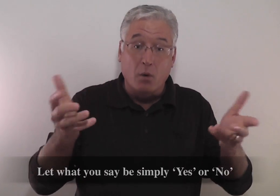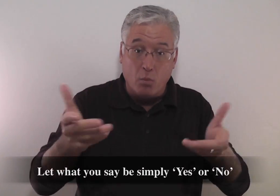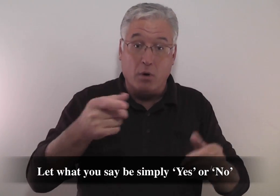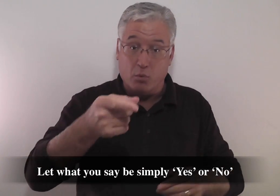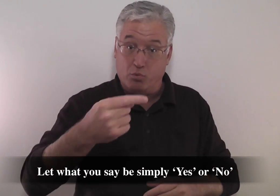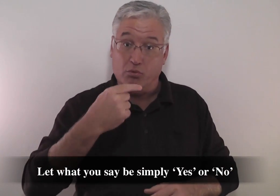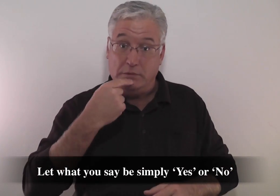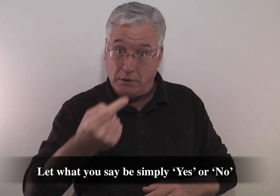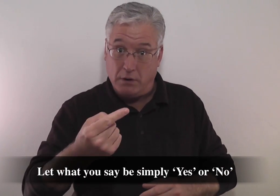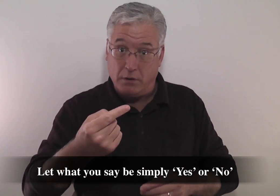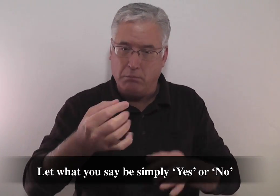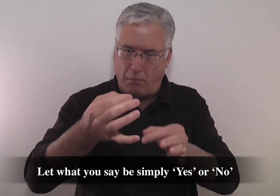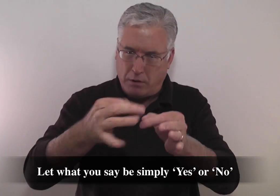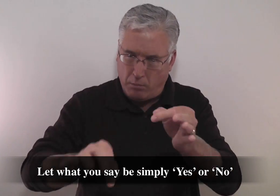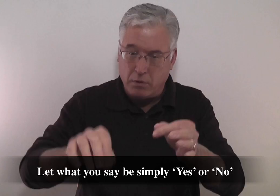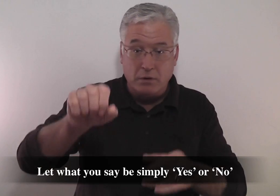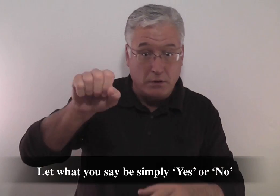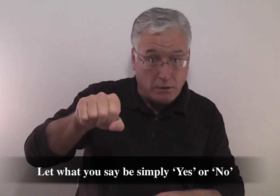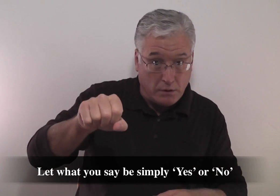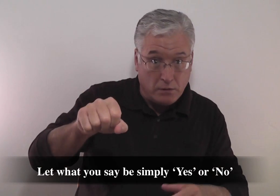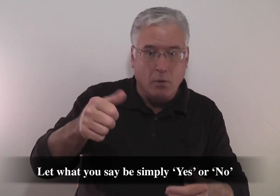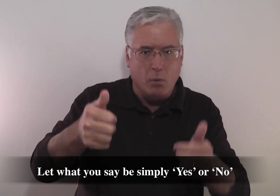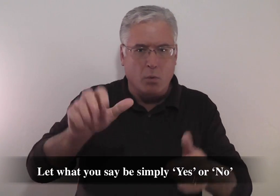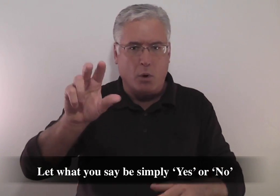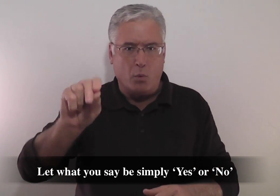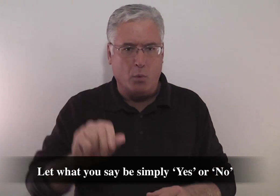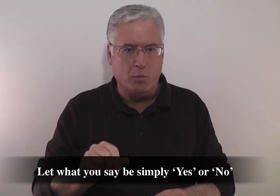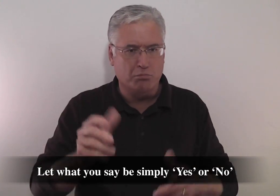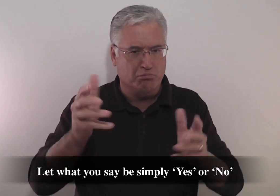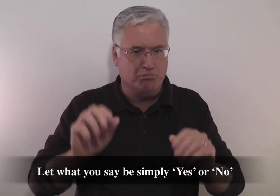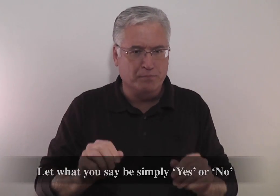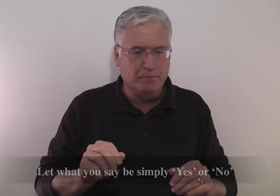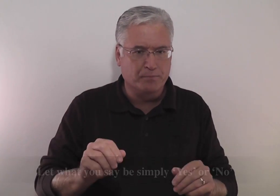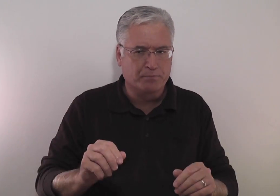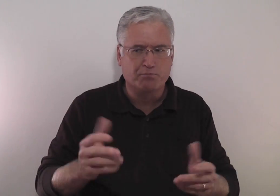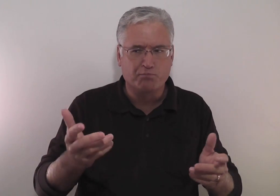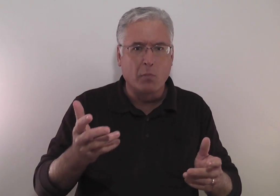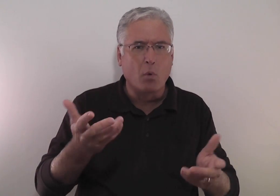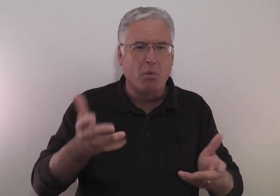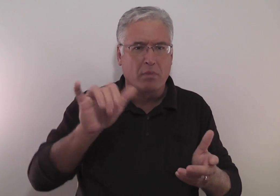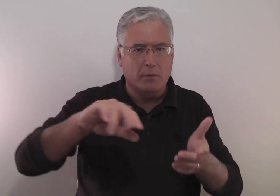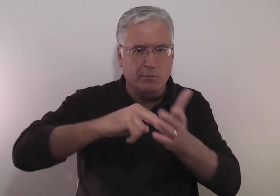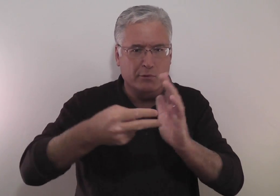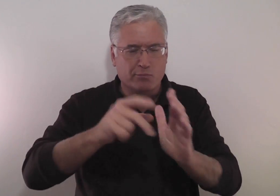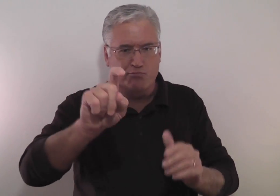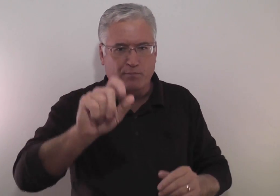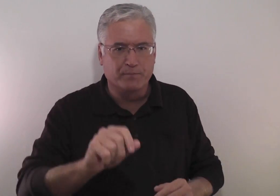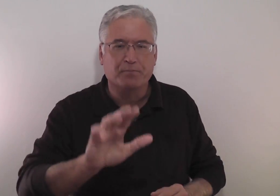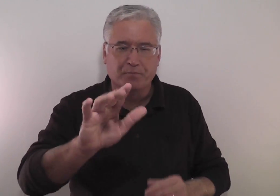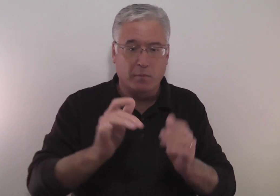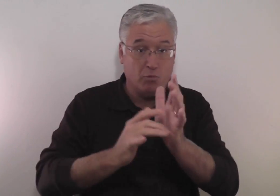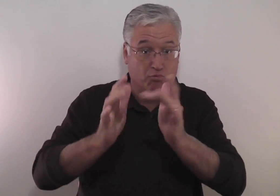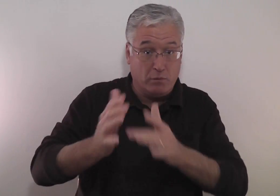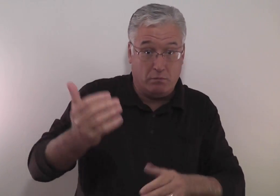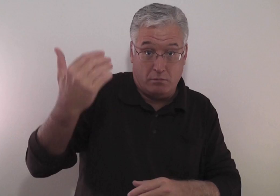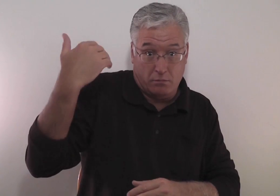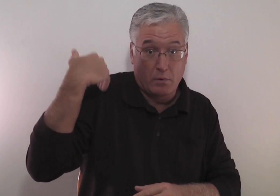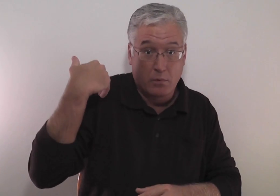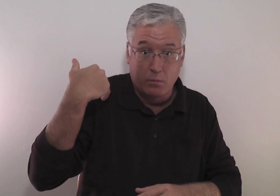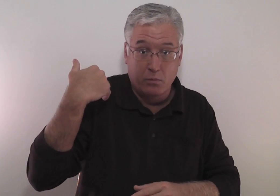Jesus is talking, and he says that let what you say be simply yes or no. Well, what exactly does that mean? Well, a